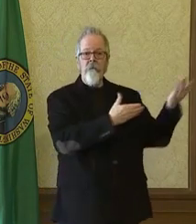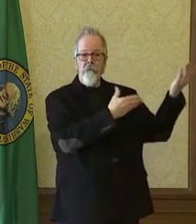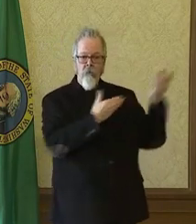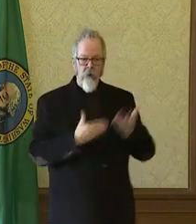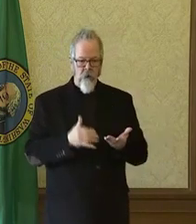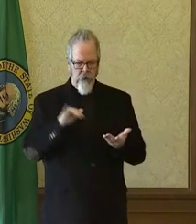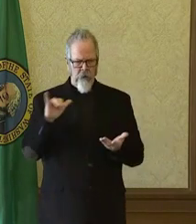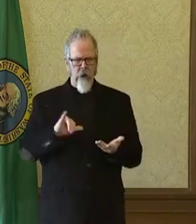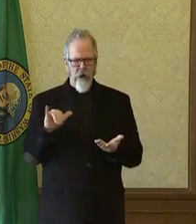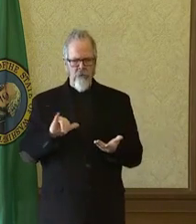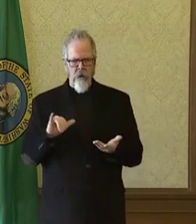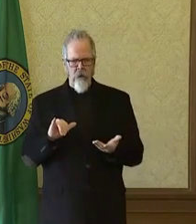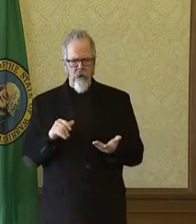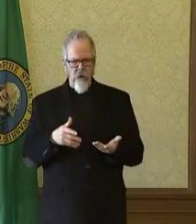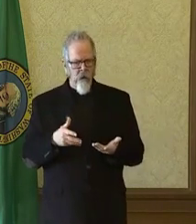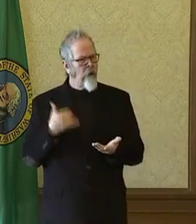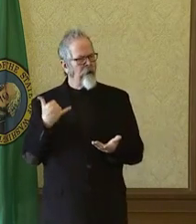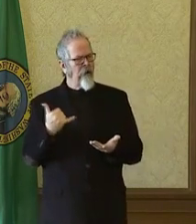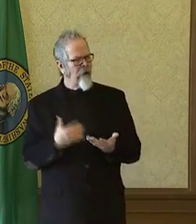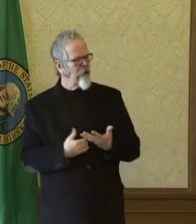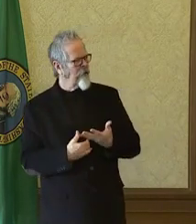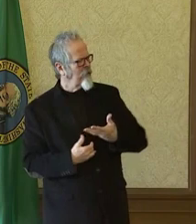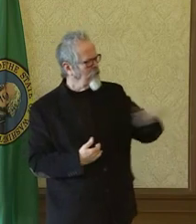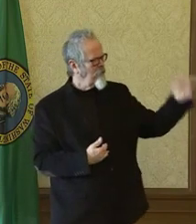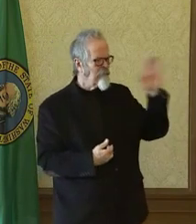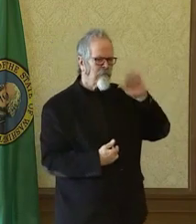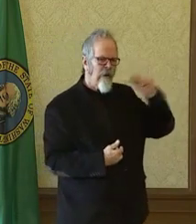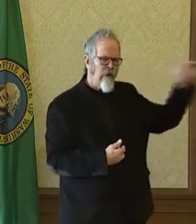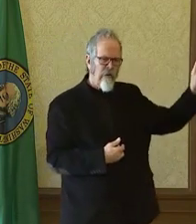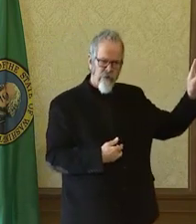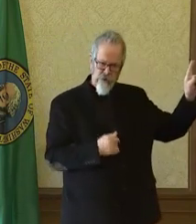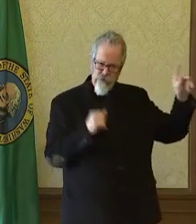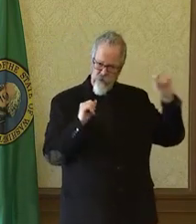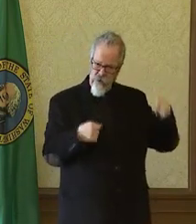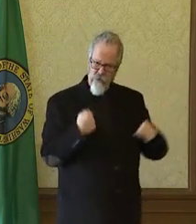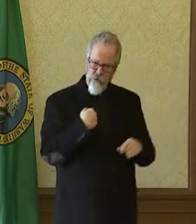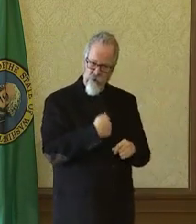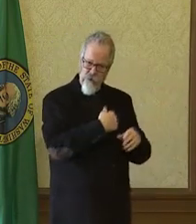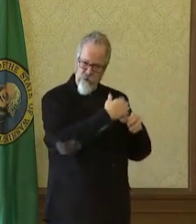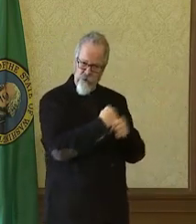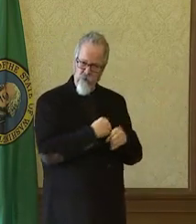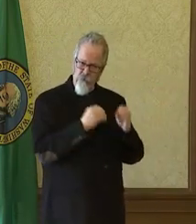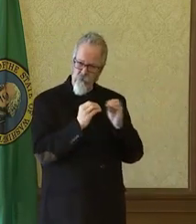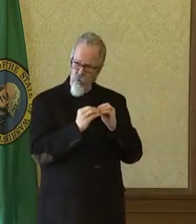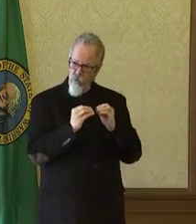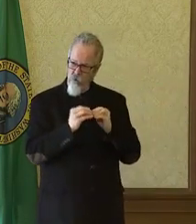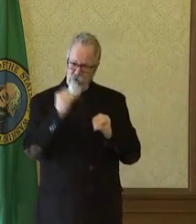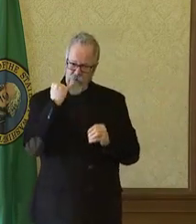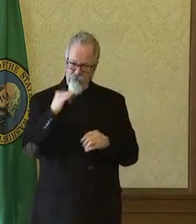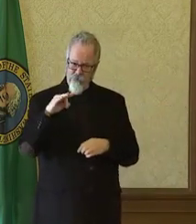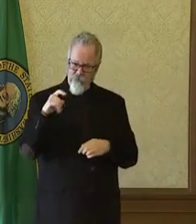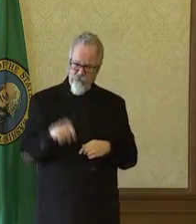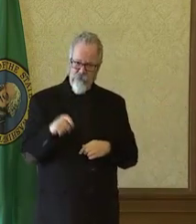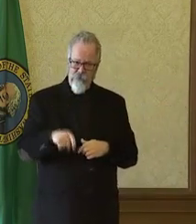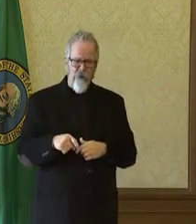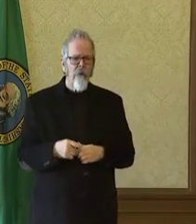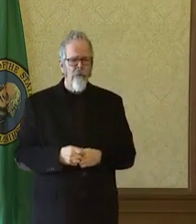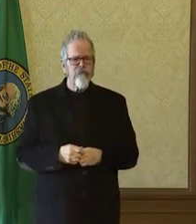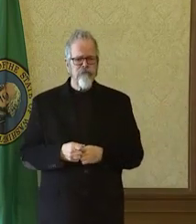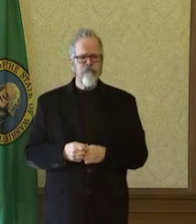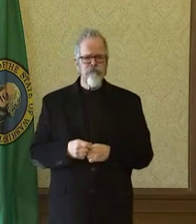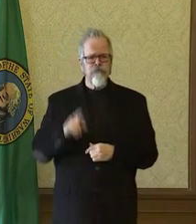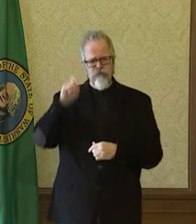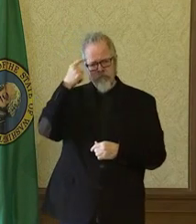extensive analysis of this and became very confident that we will have adequate ventilators across the state of Washington, including